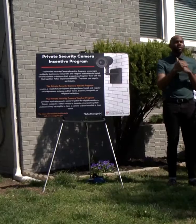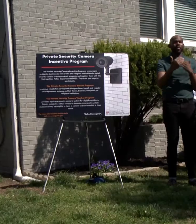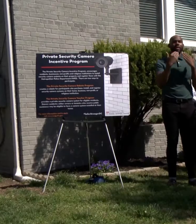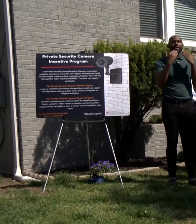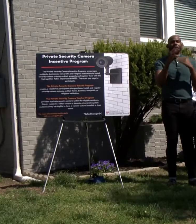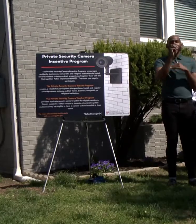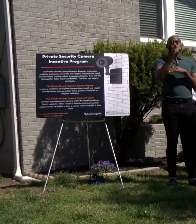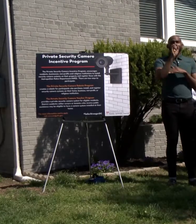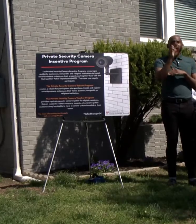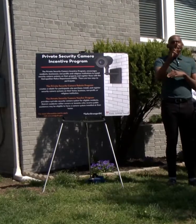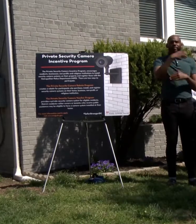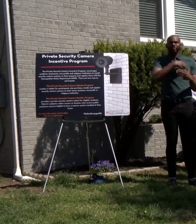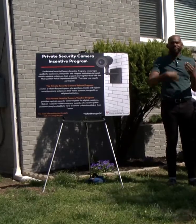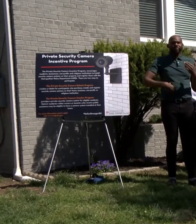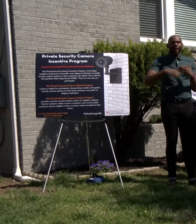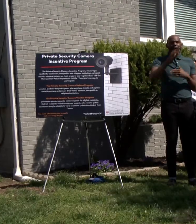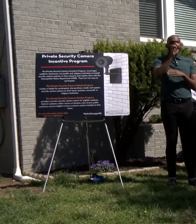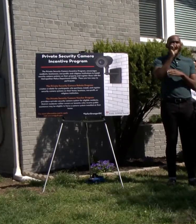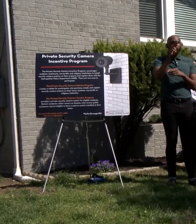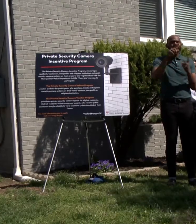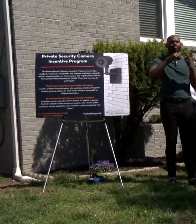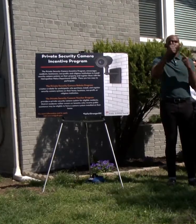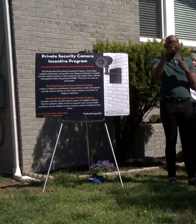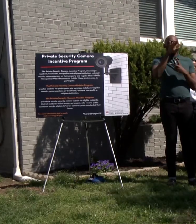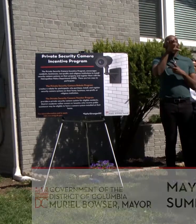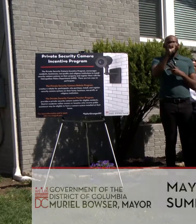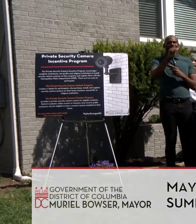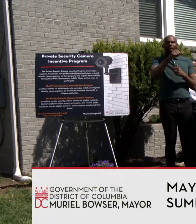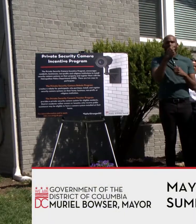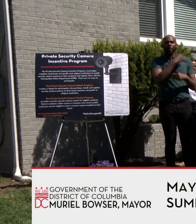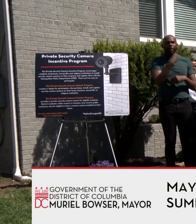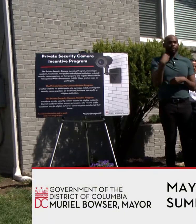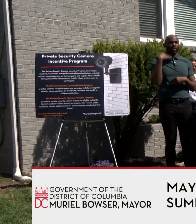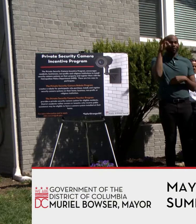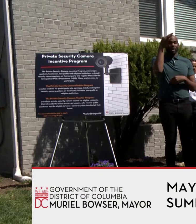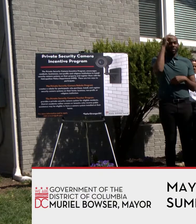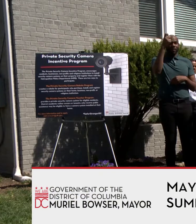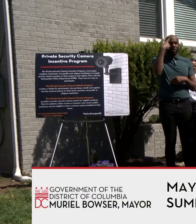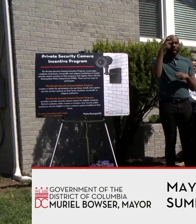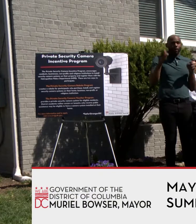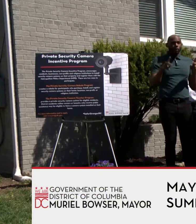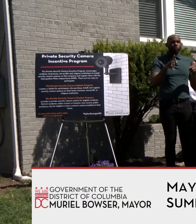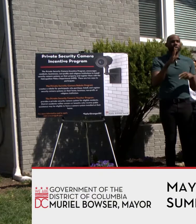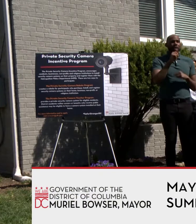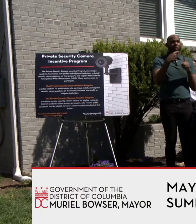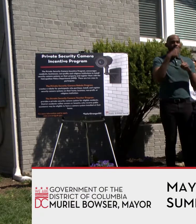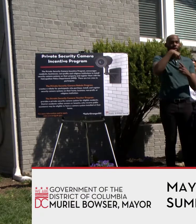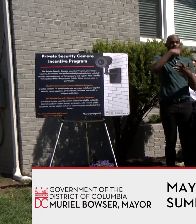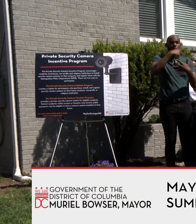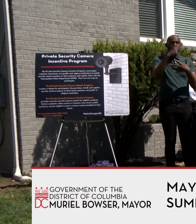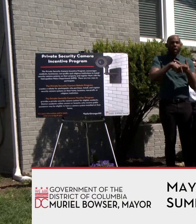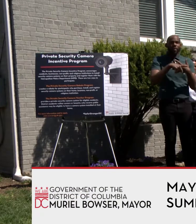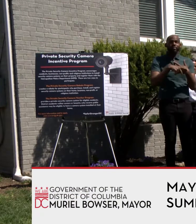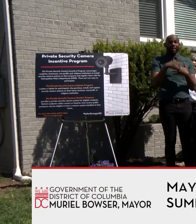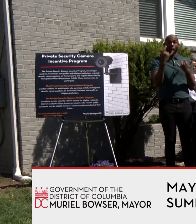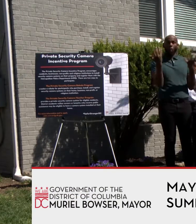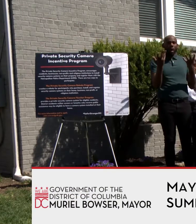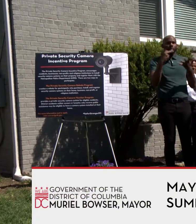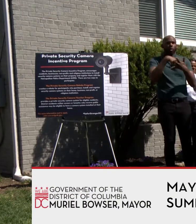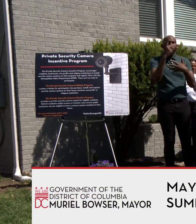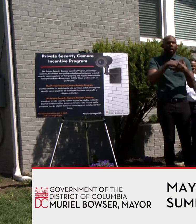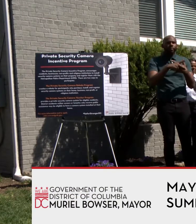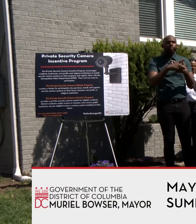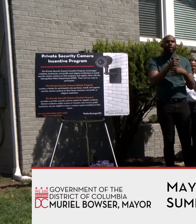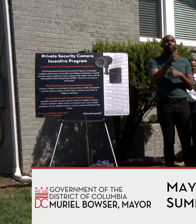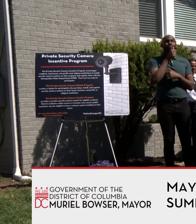Thank you, Mayor Bowser, Director Garcia, and other members of the DC federal government for the opportunity to speak about this program. The program I'm referring to is